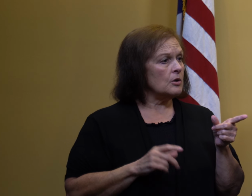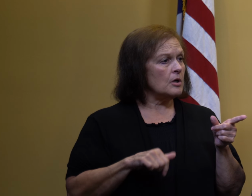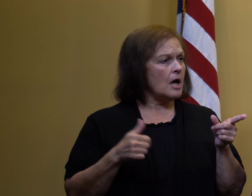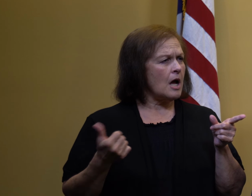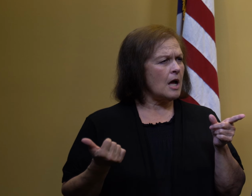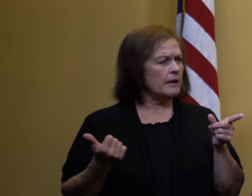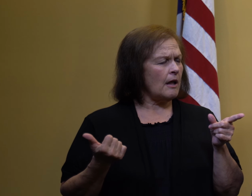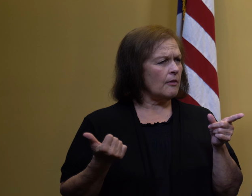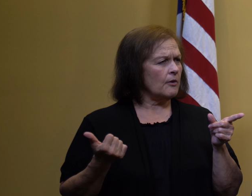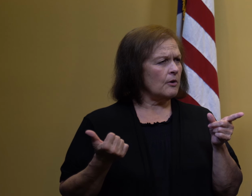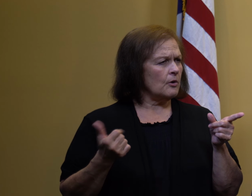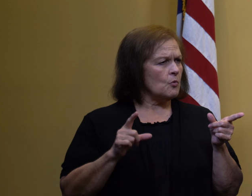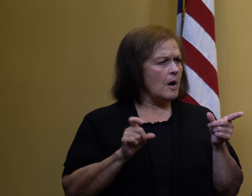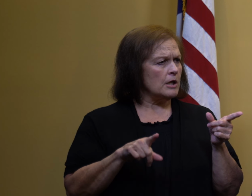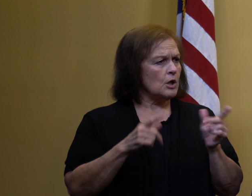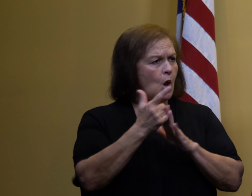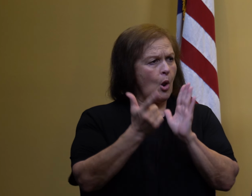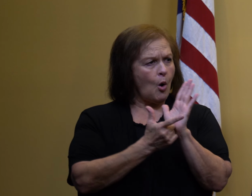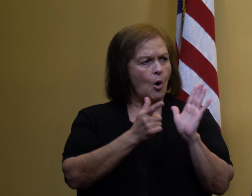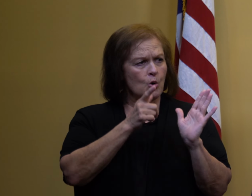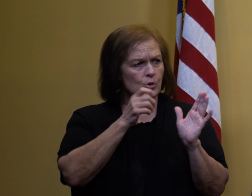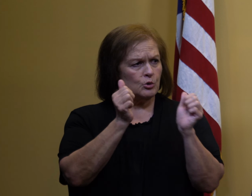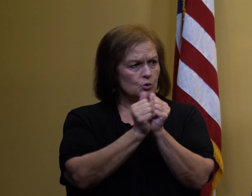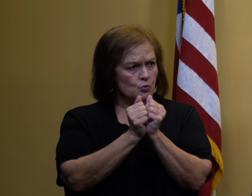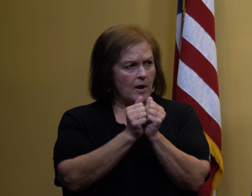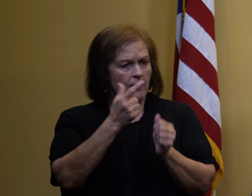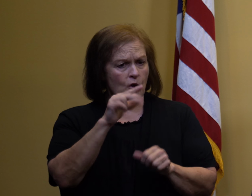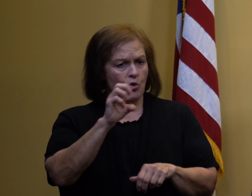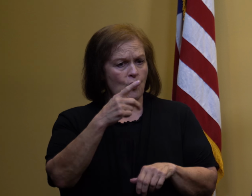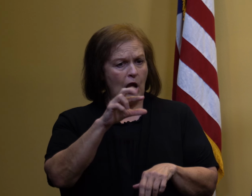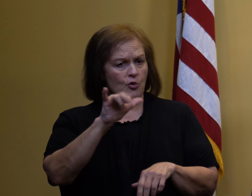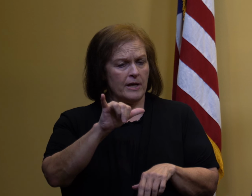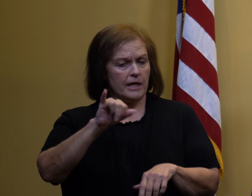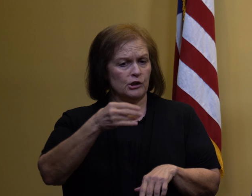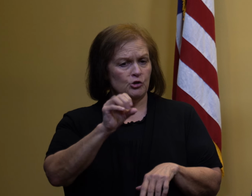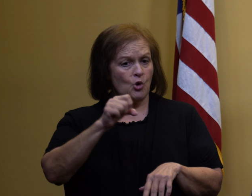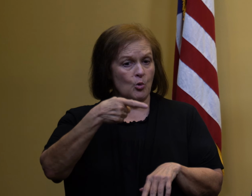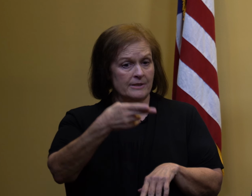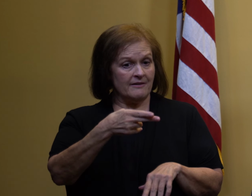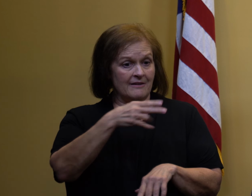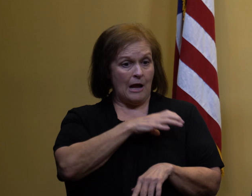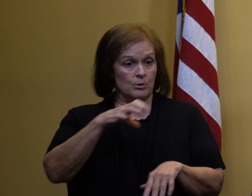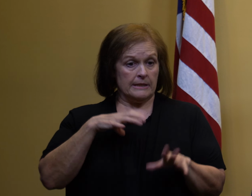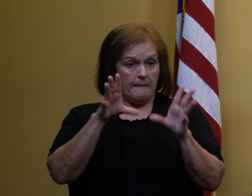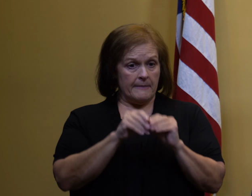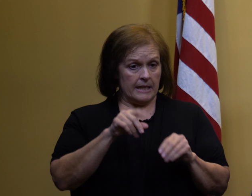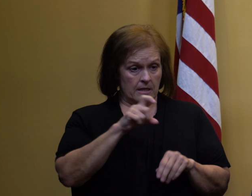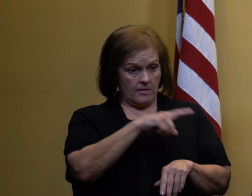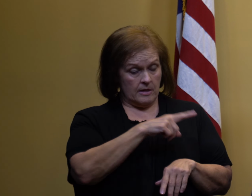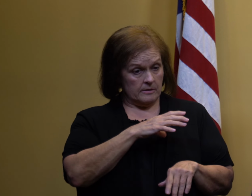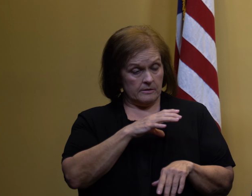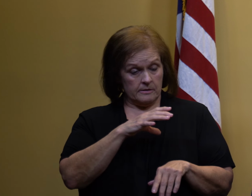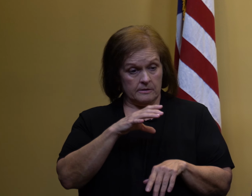another reporter at our station. The attorney who was with Gregory Joseph at last week's council meeting, is the city planning